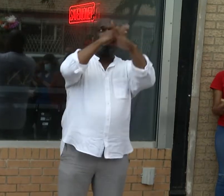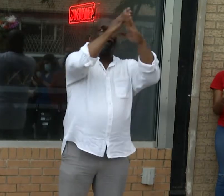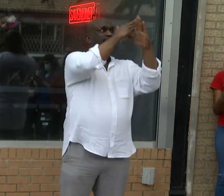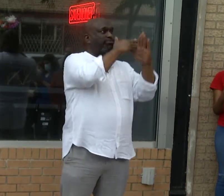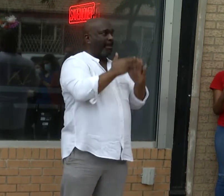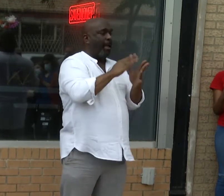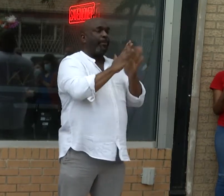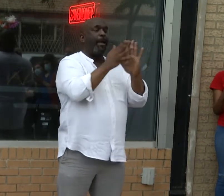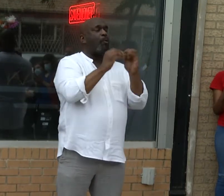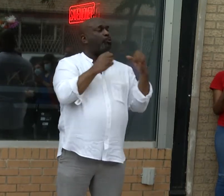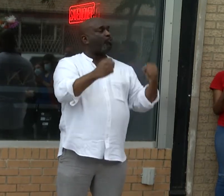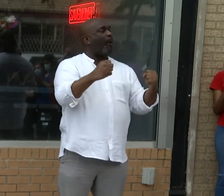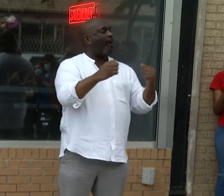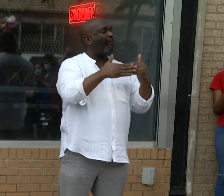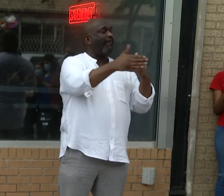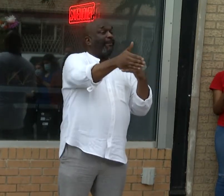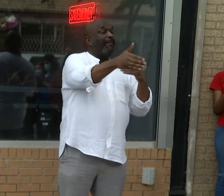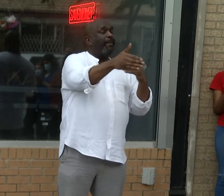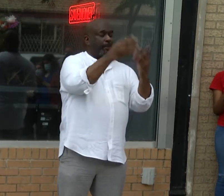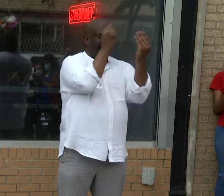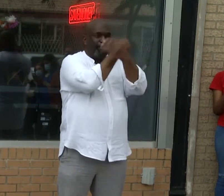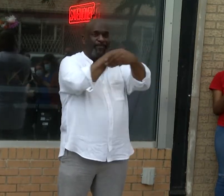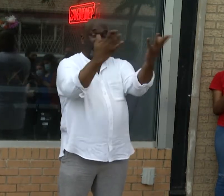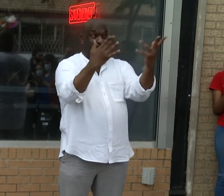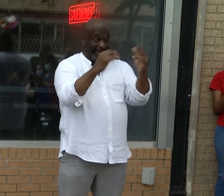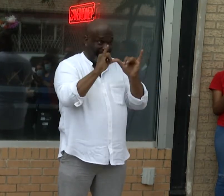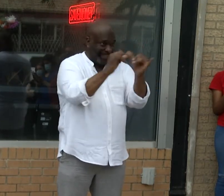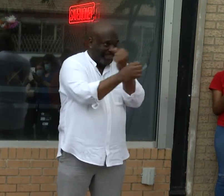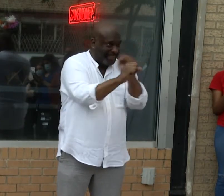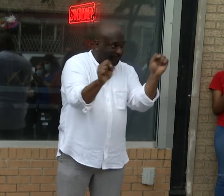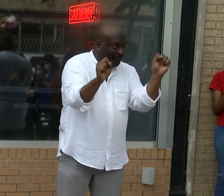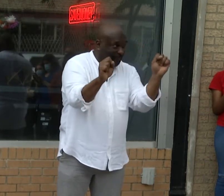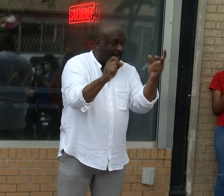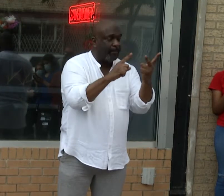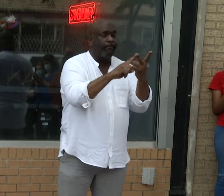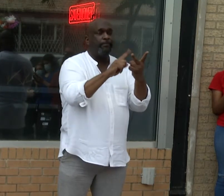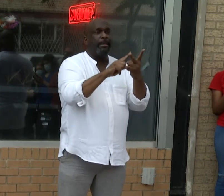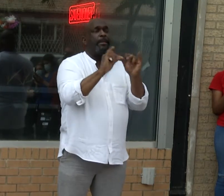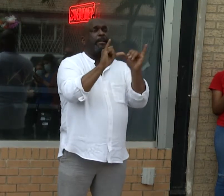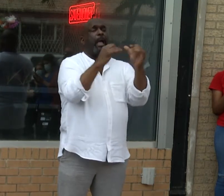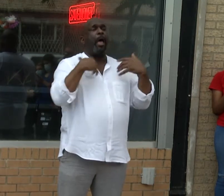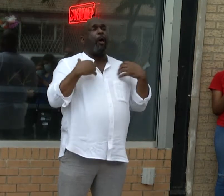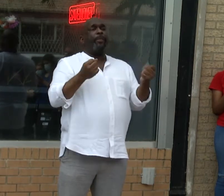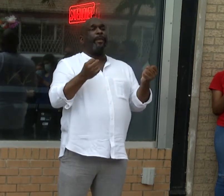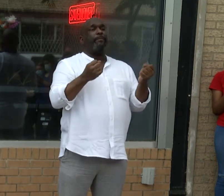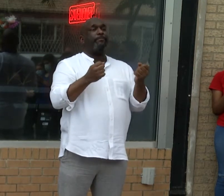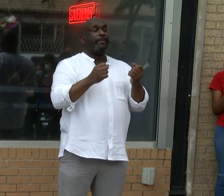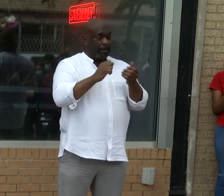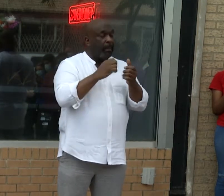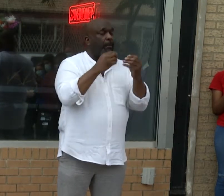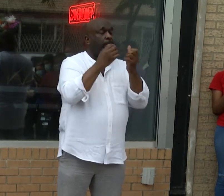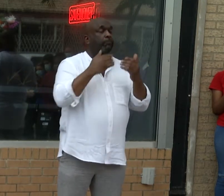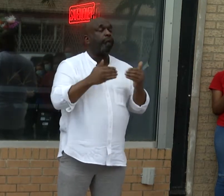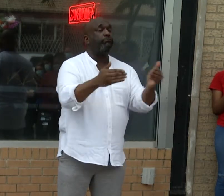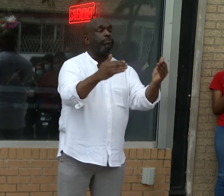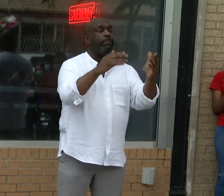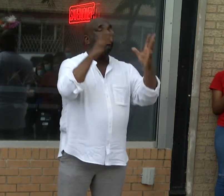even stronger. So to all of you, I say be safe, be healthy, and be blessed.